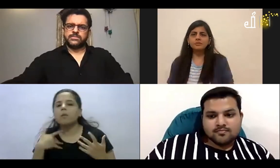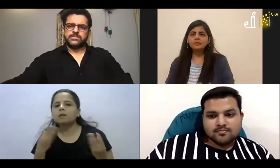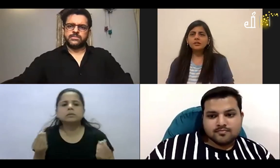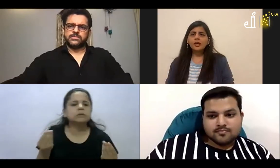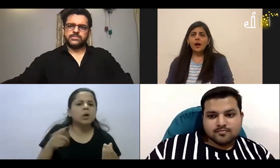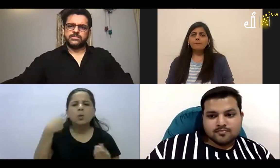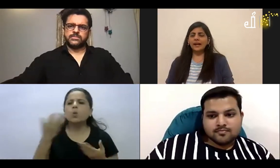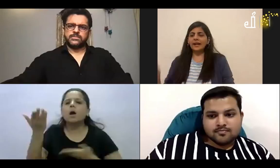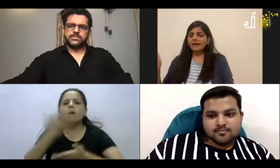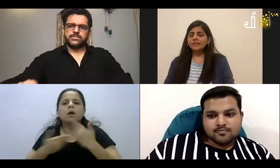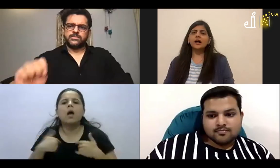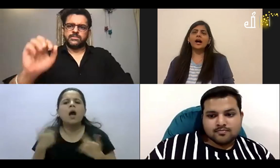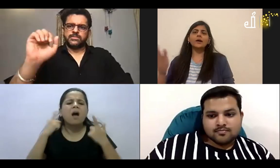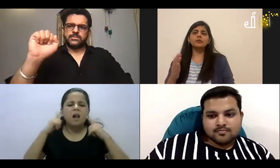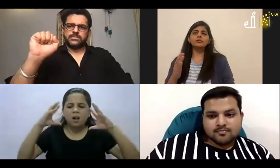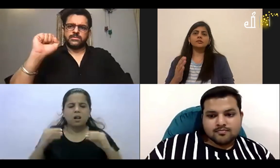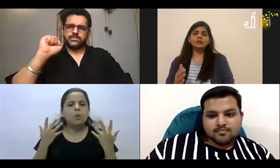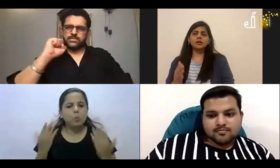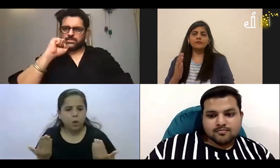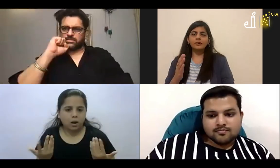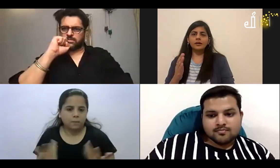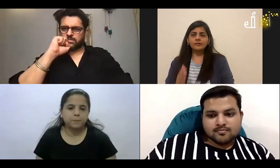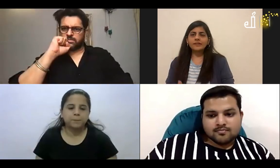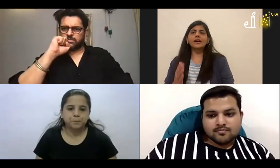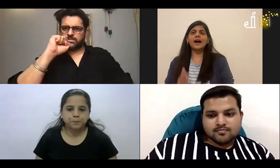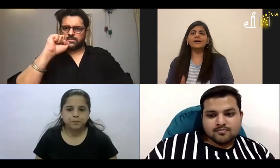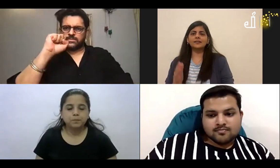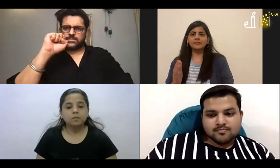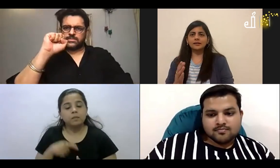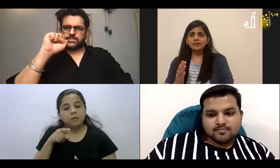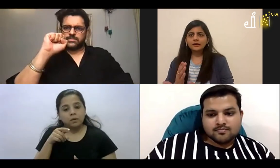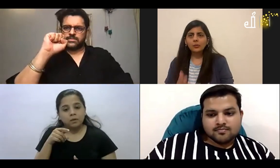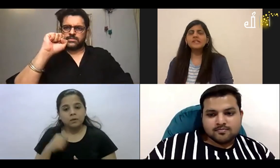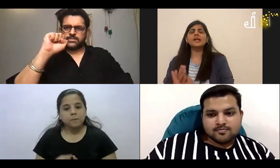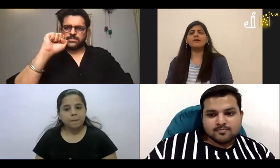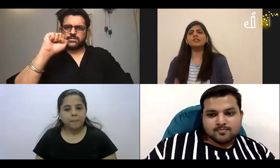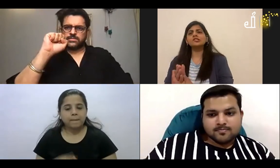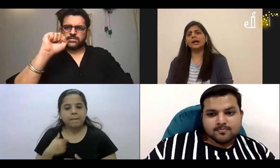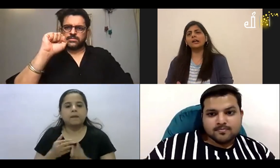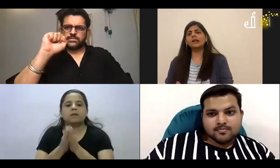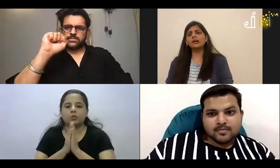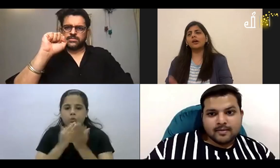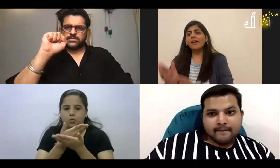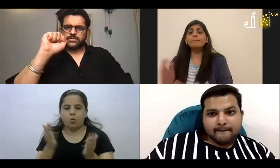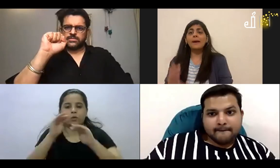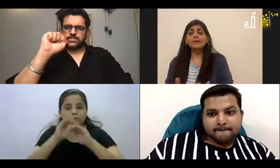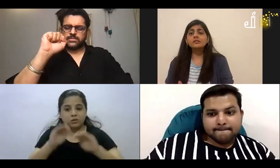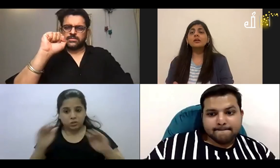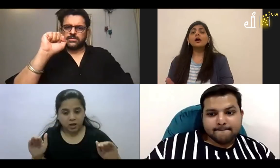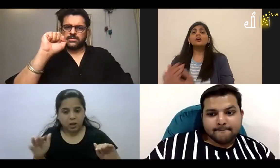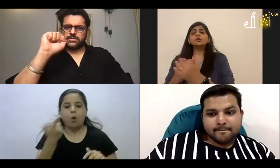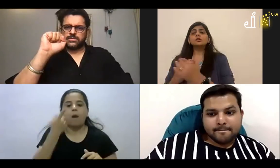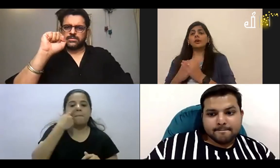happy. But I would rather request every child or every